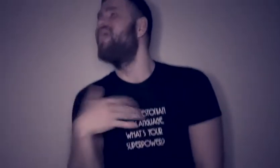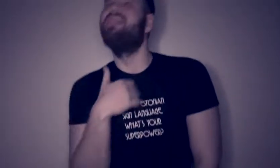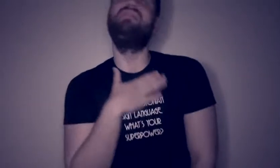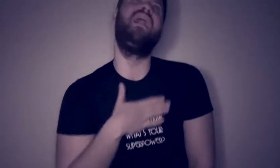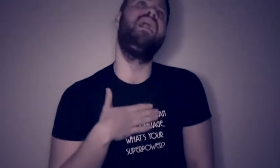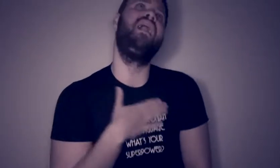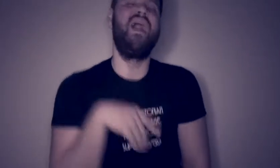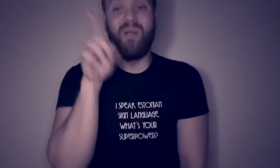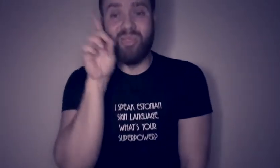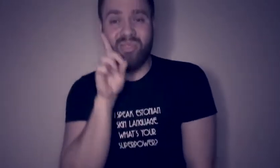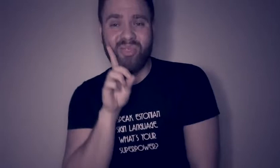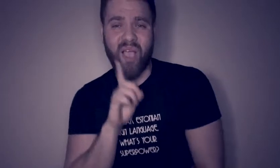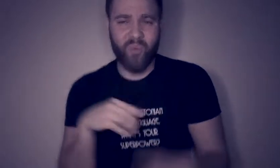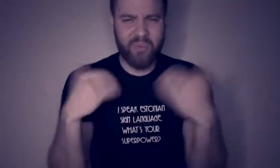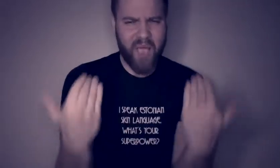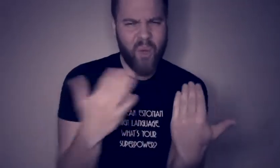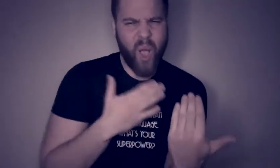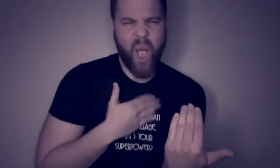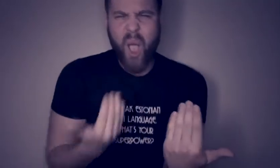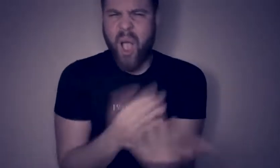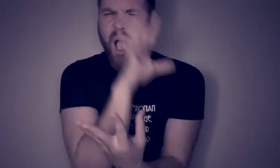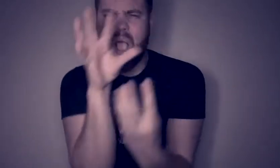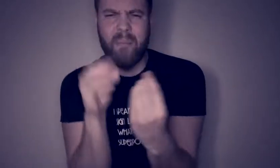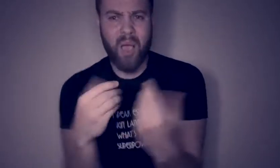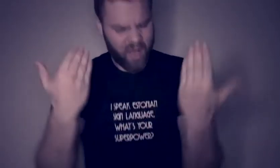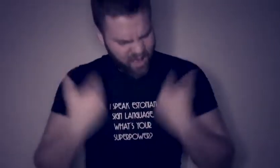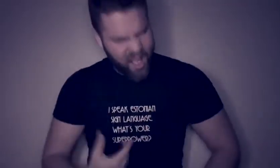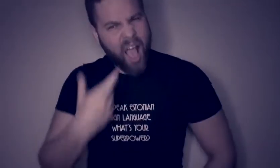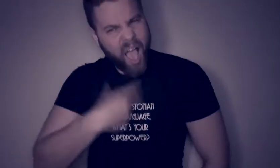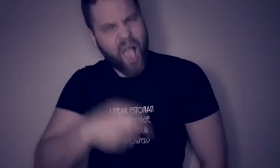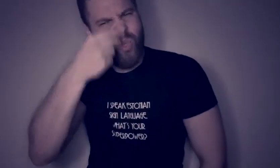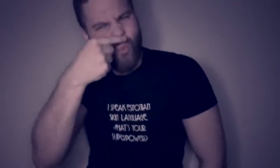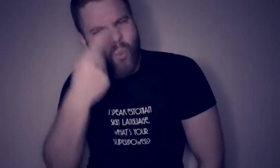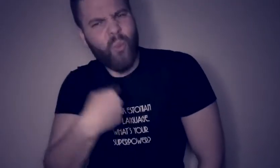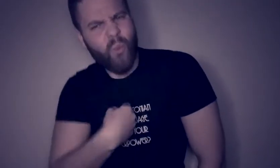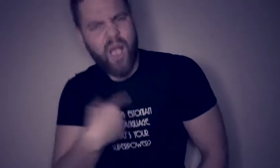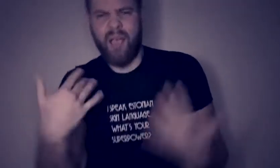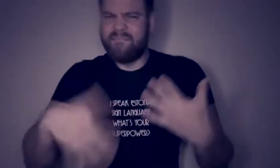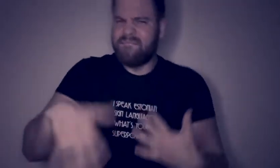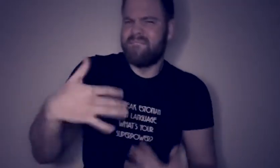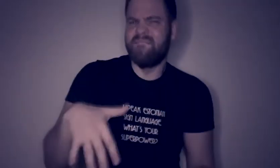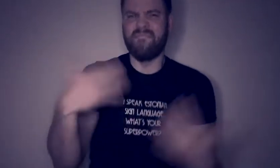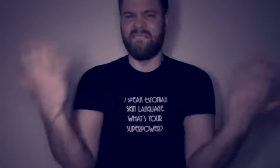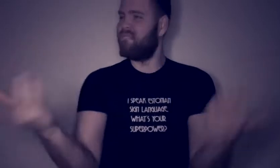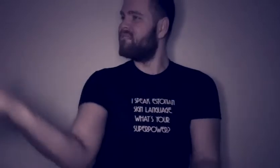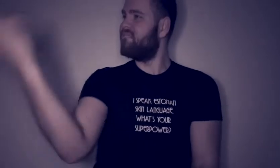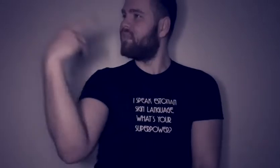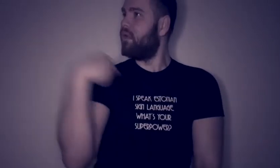myself regardless. I appreciate life, I'm so glad that it's mine. So I like what I see when I'm looking at me, when